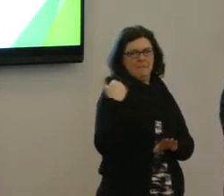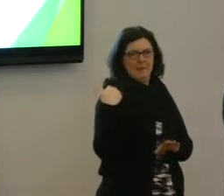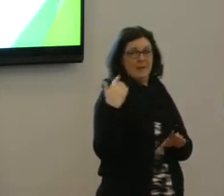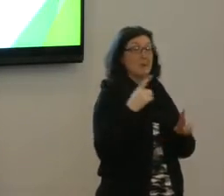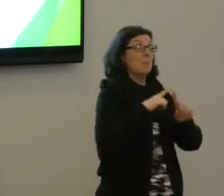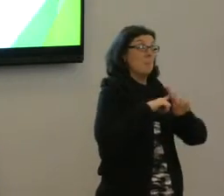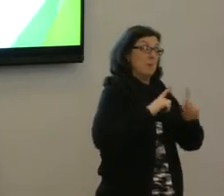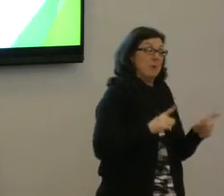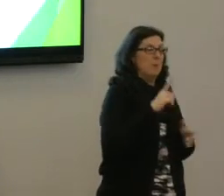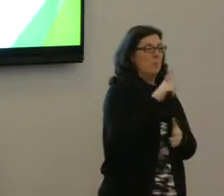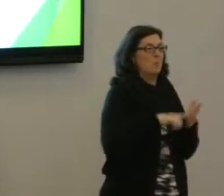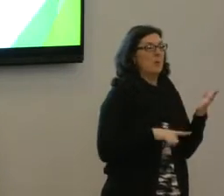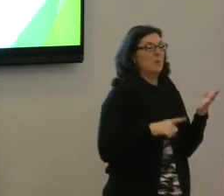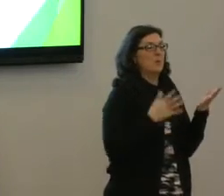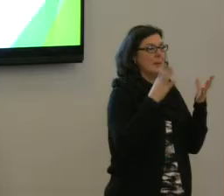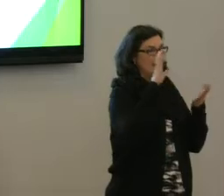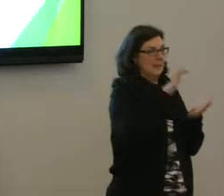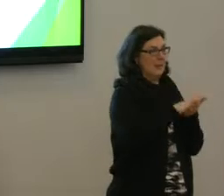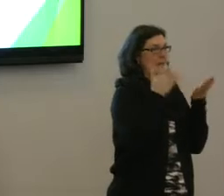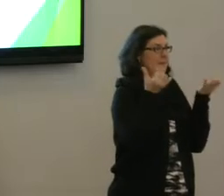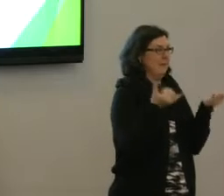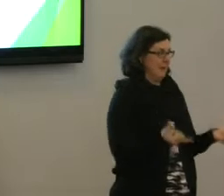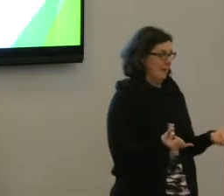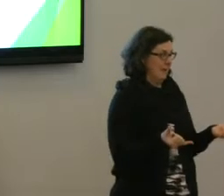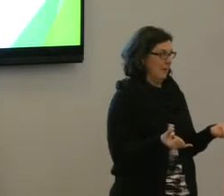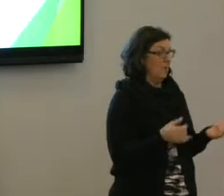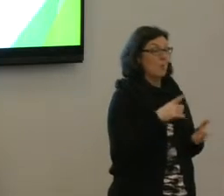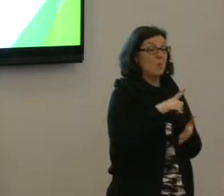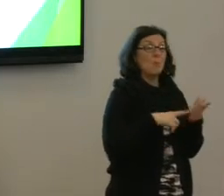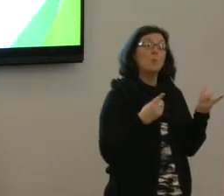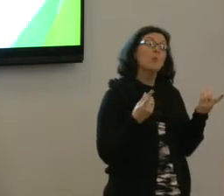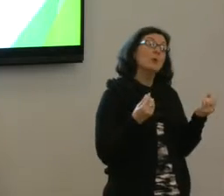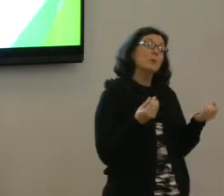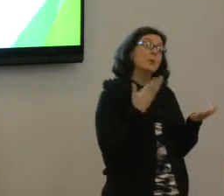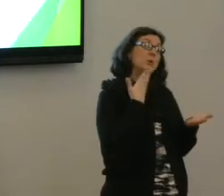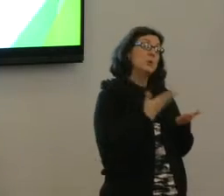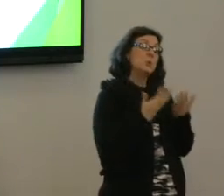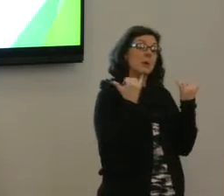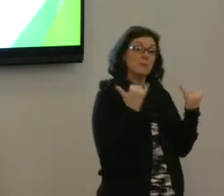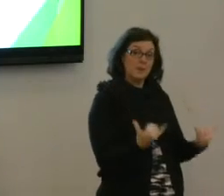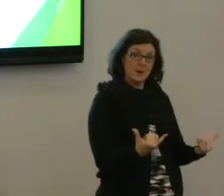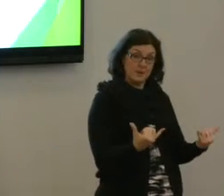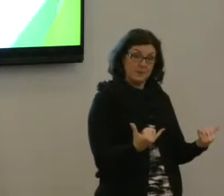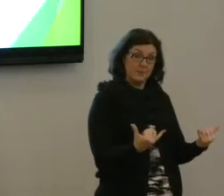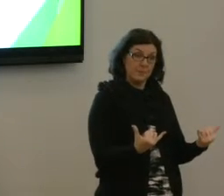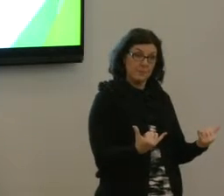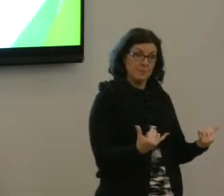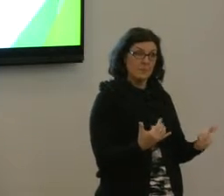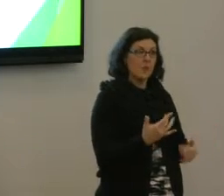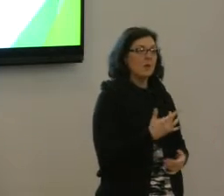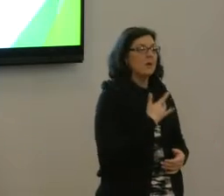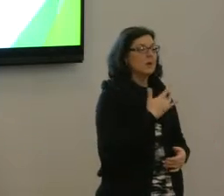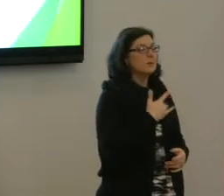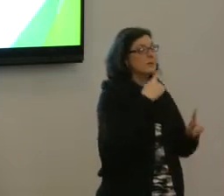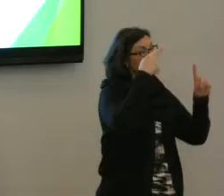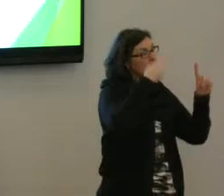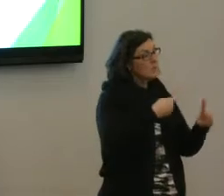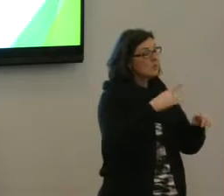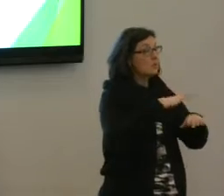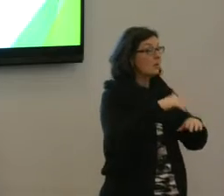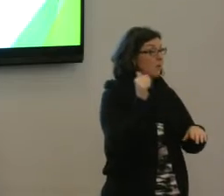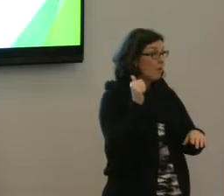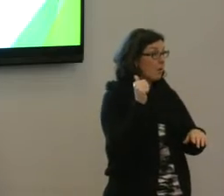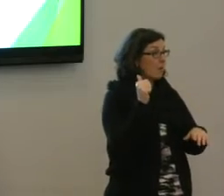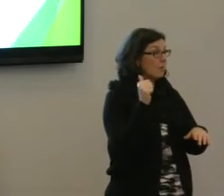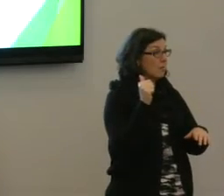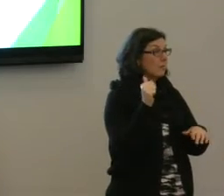we already believe? What do we already do well? What's our sense of mission and call? And then